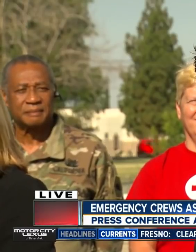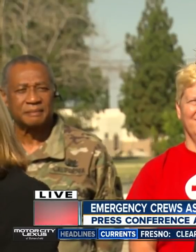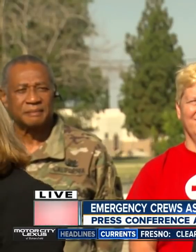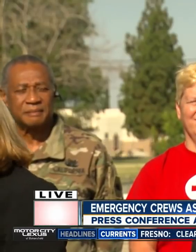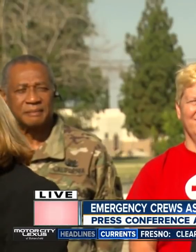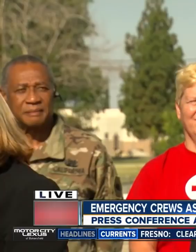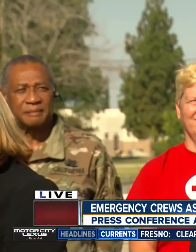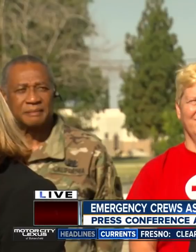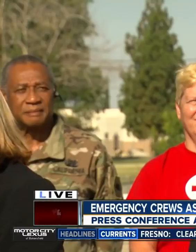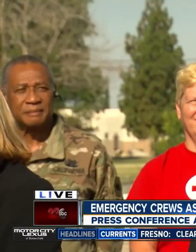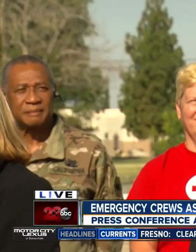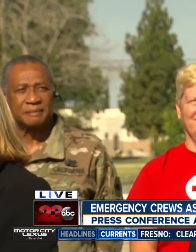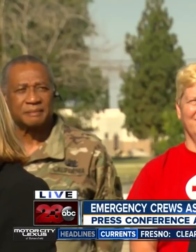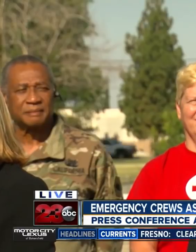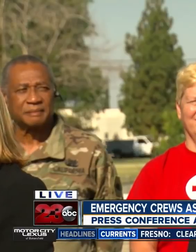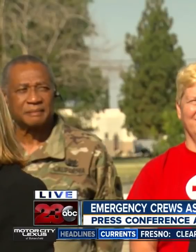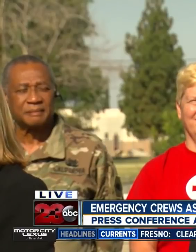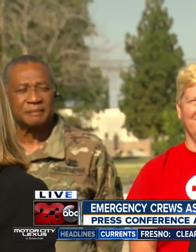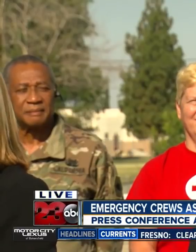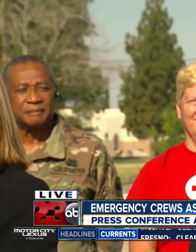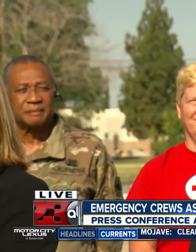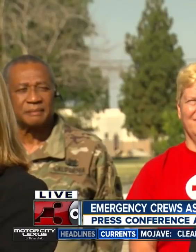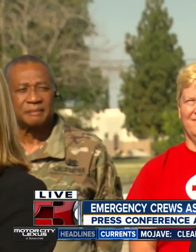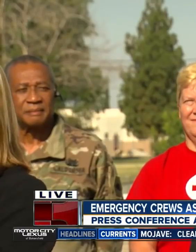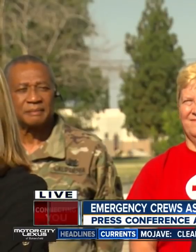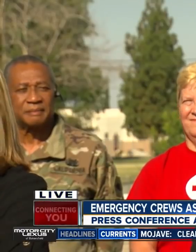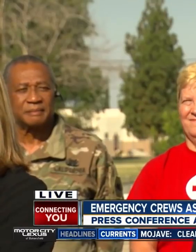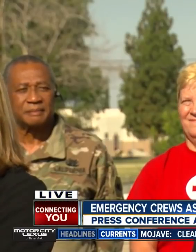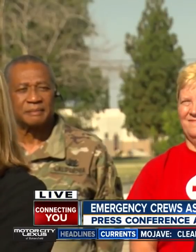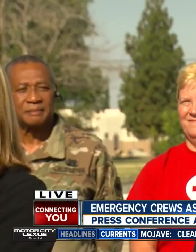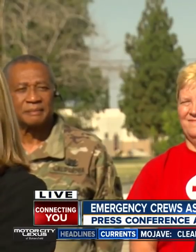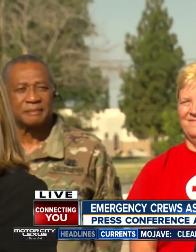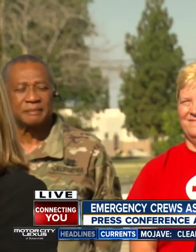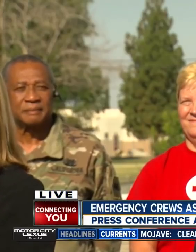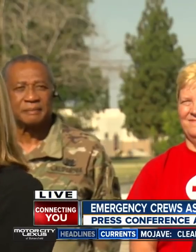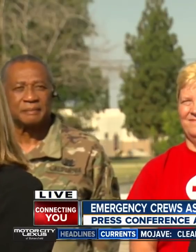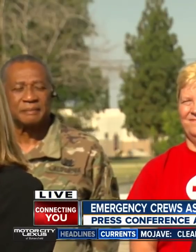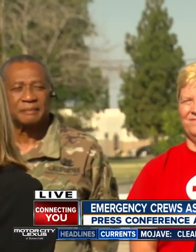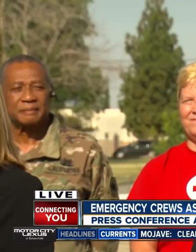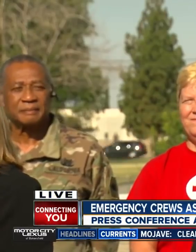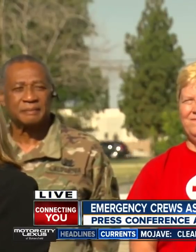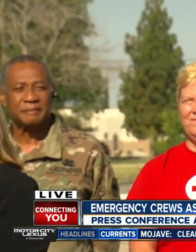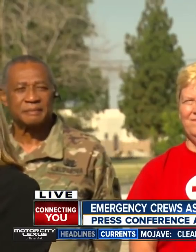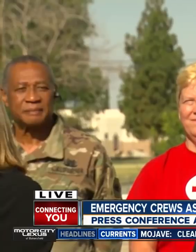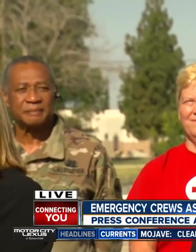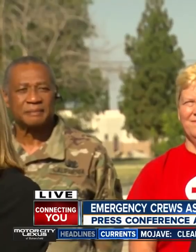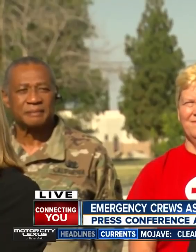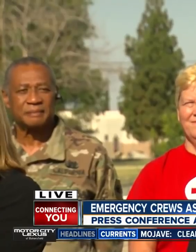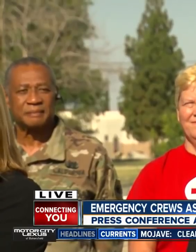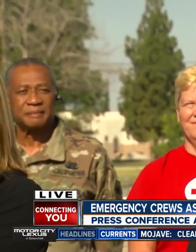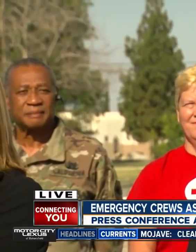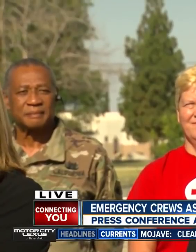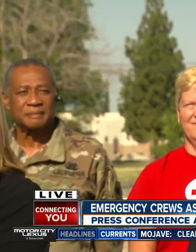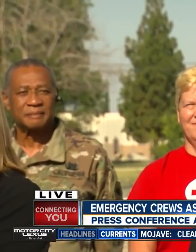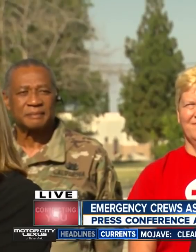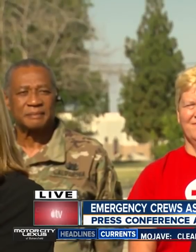It feels like we're getting ahead of the curve out there, and we're just planning out for all of Kern